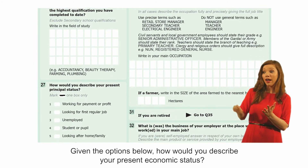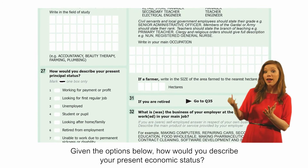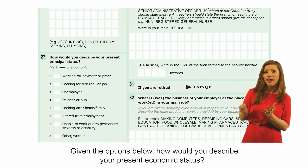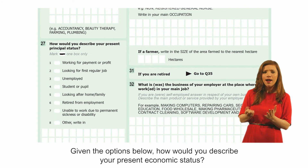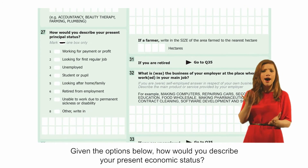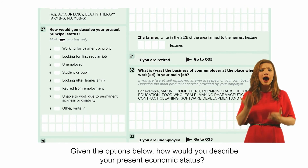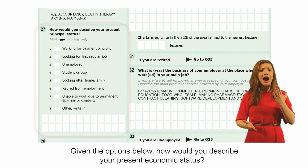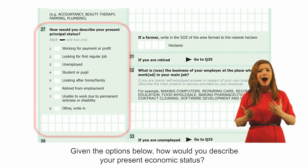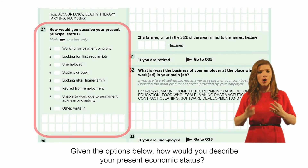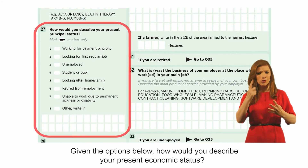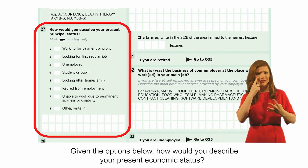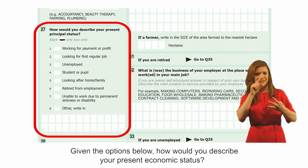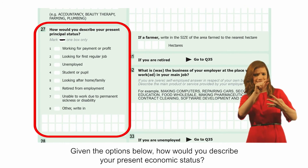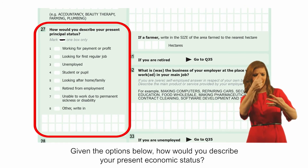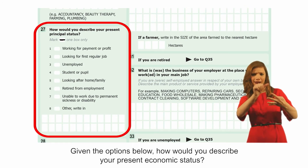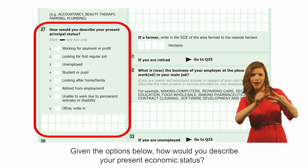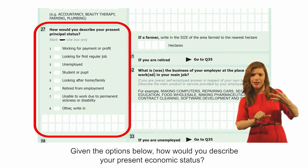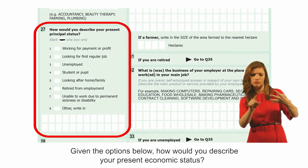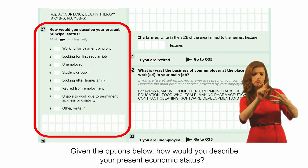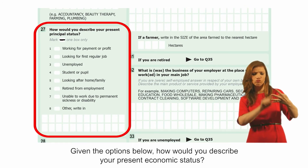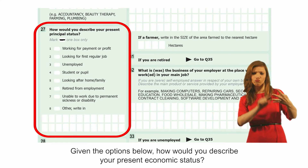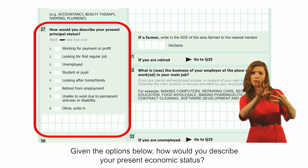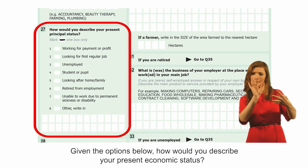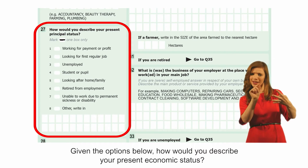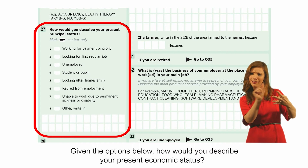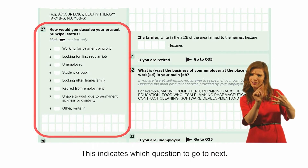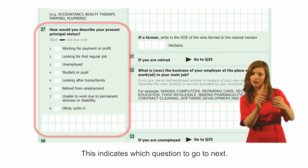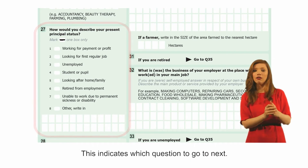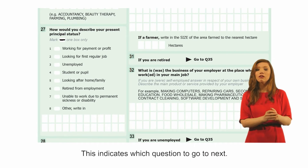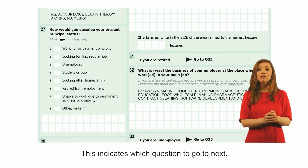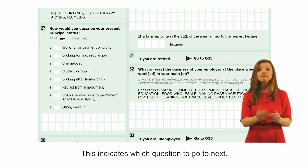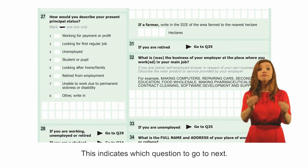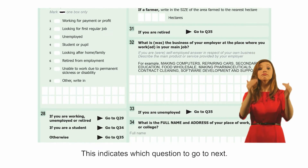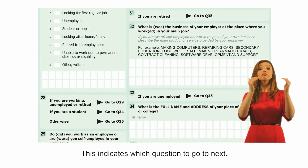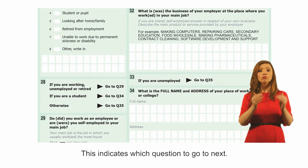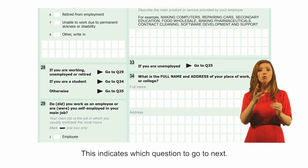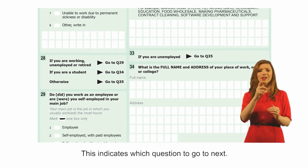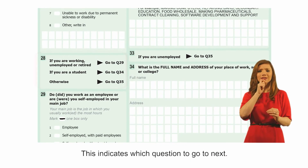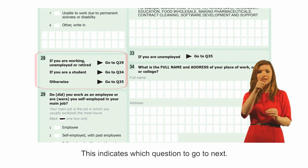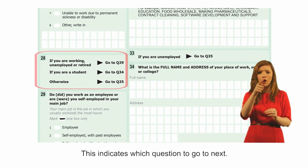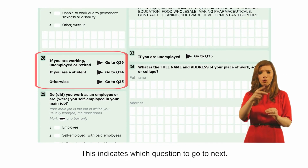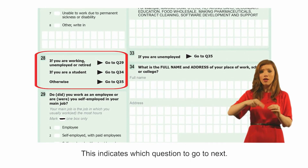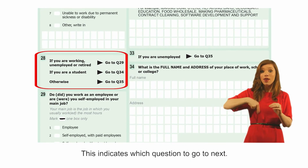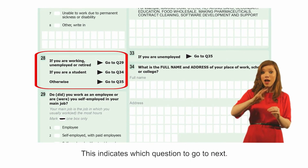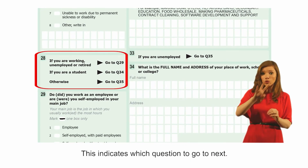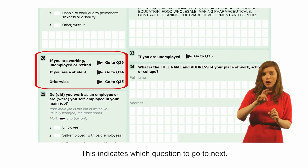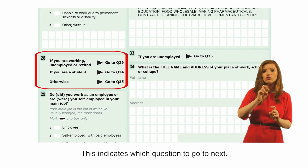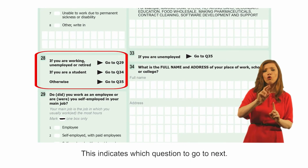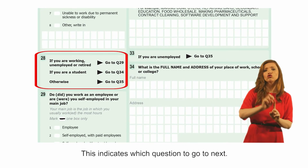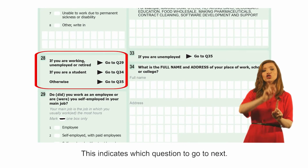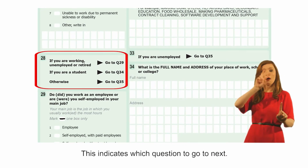Given the options below, how would you describe your present economic status? This indicates which question to go to